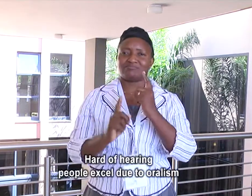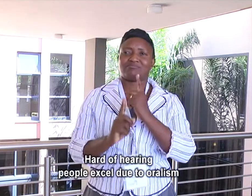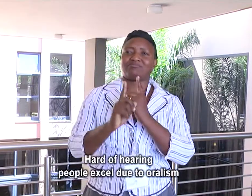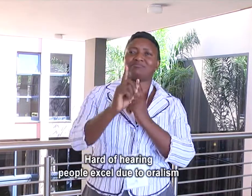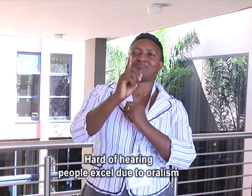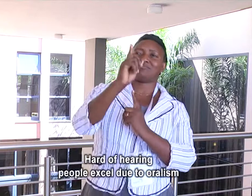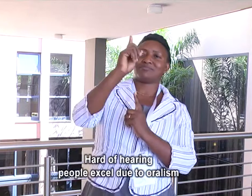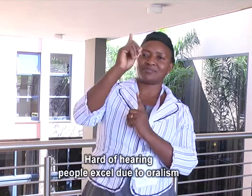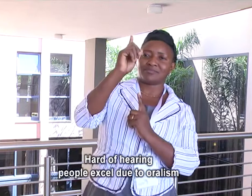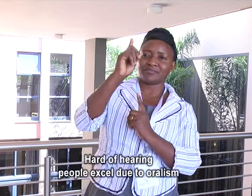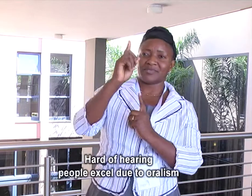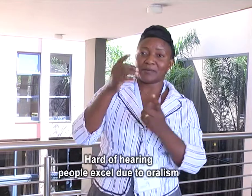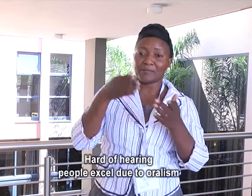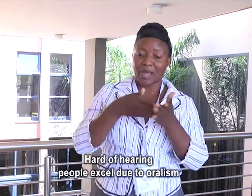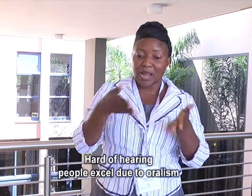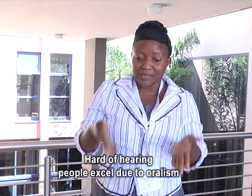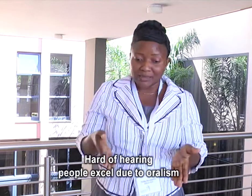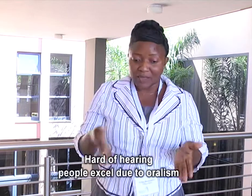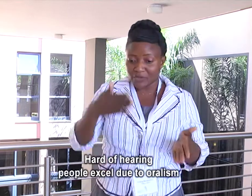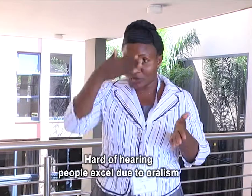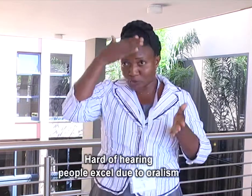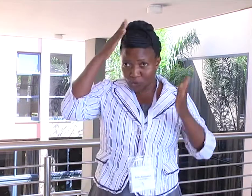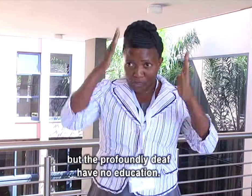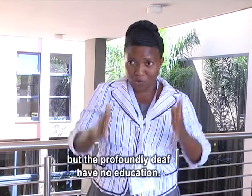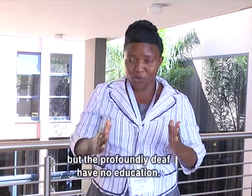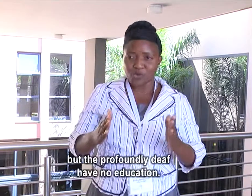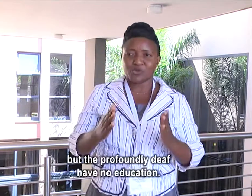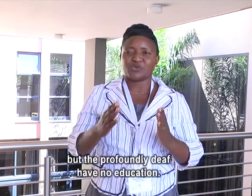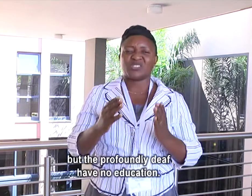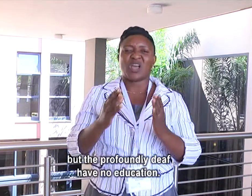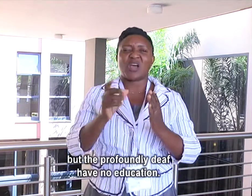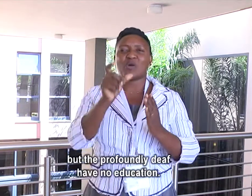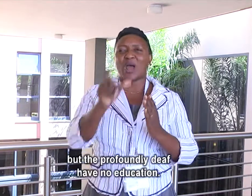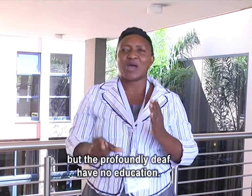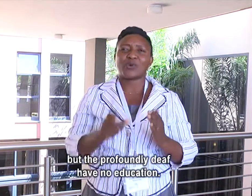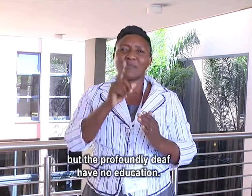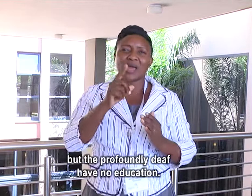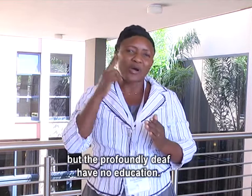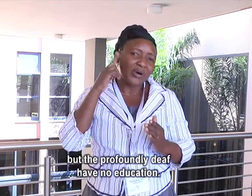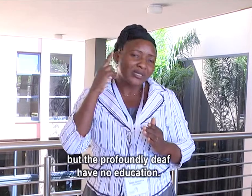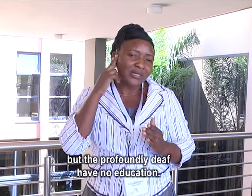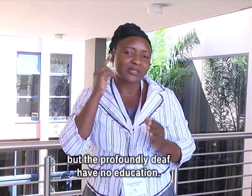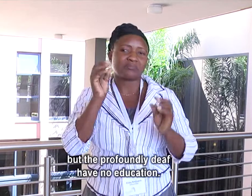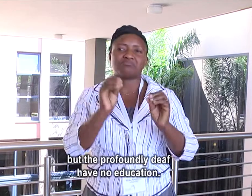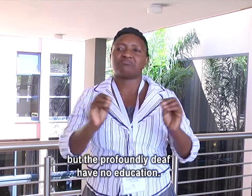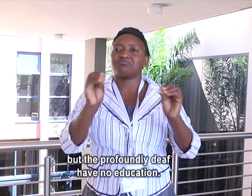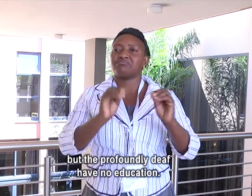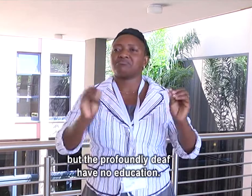Hard of hearing people excel due to oralism, but the profoundly deaf have no education.